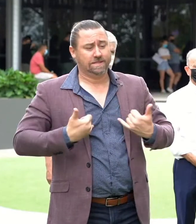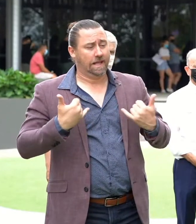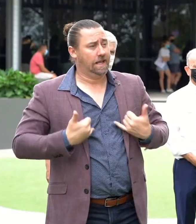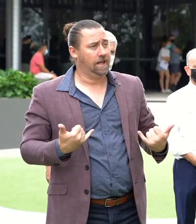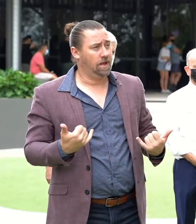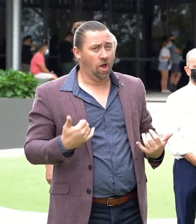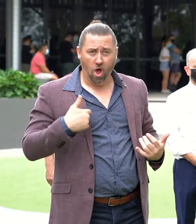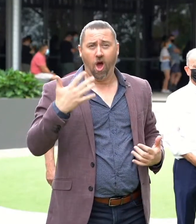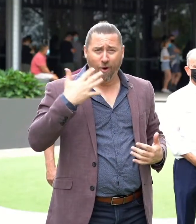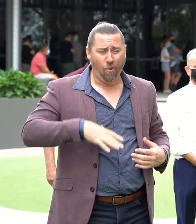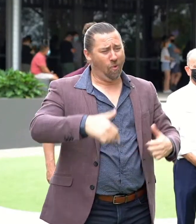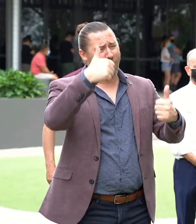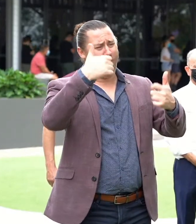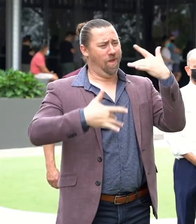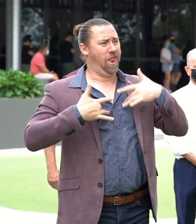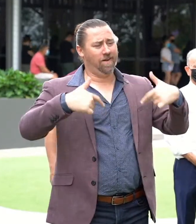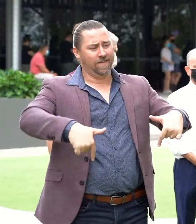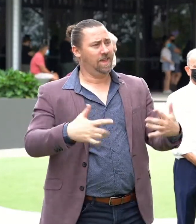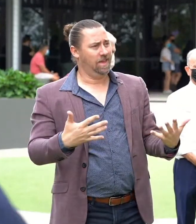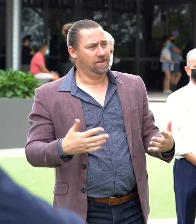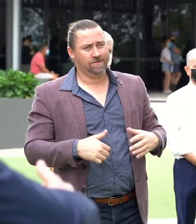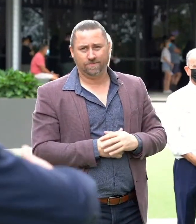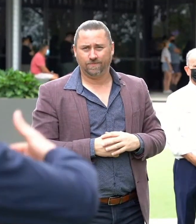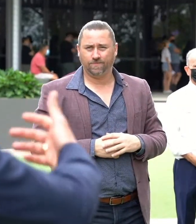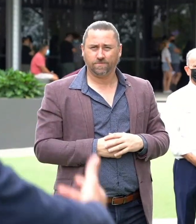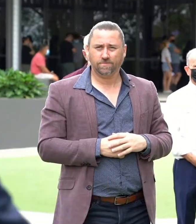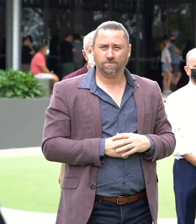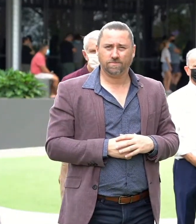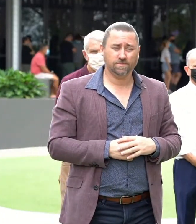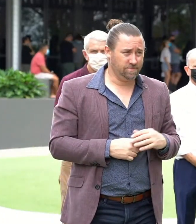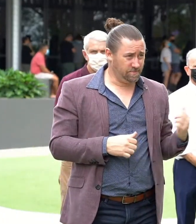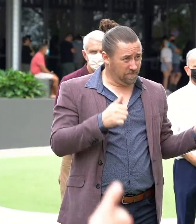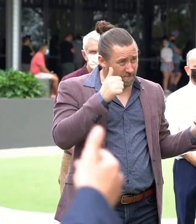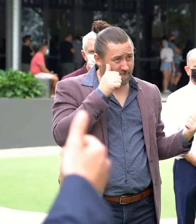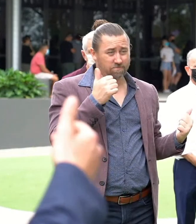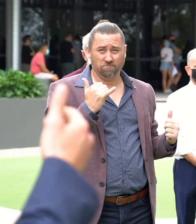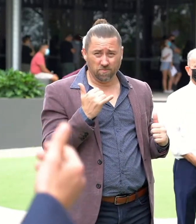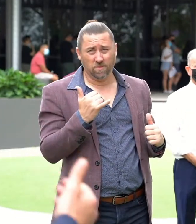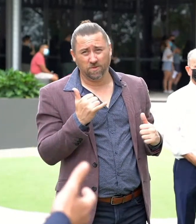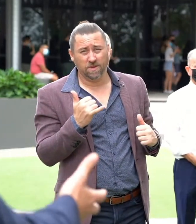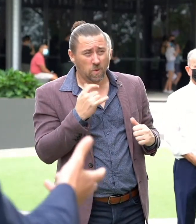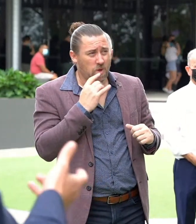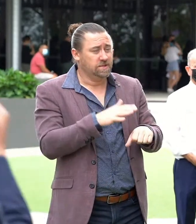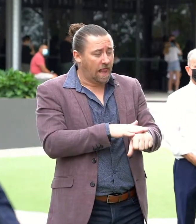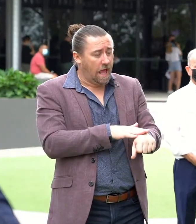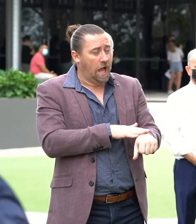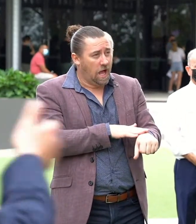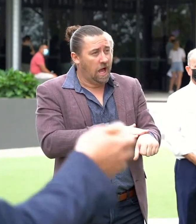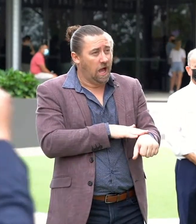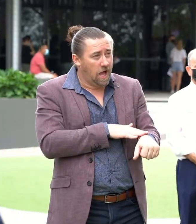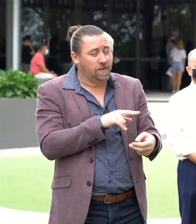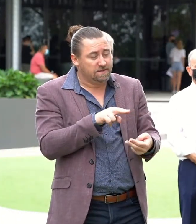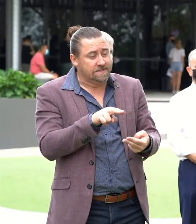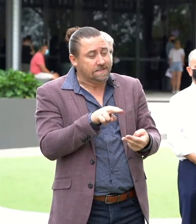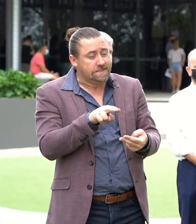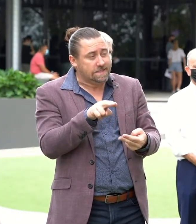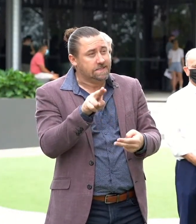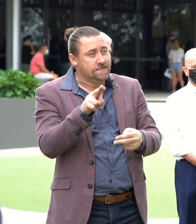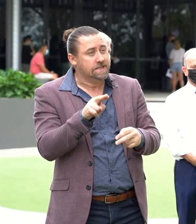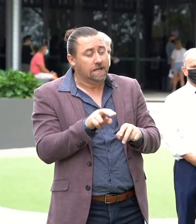we get to 90% plus, and I'm sure we can get there. Does the government acknowledge, though, that it's probably going to be a slower burn, if you will, from here to get